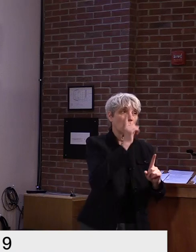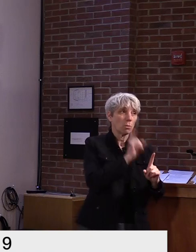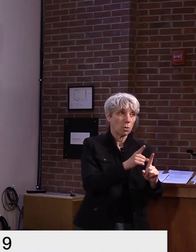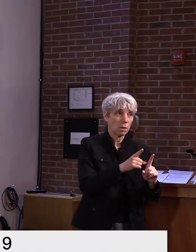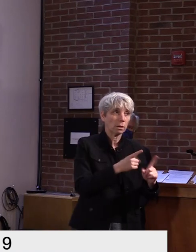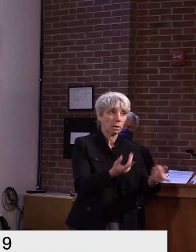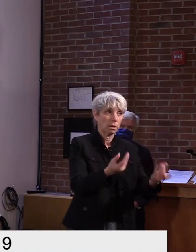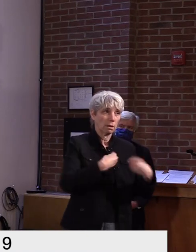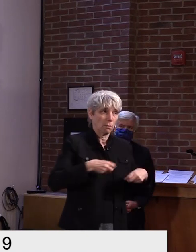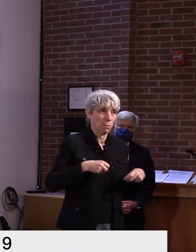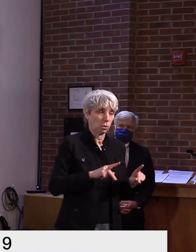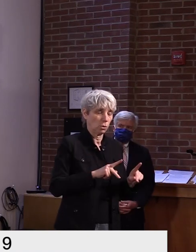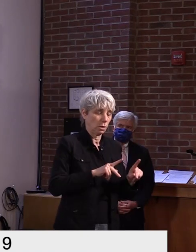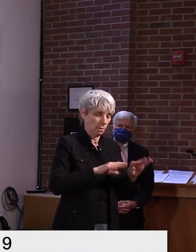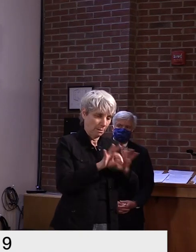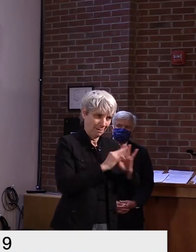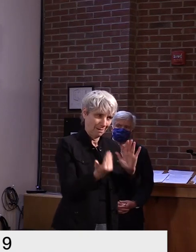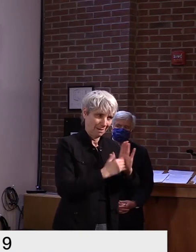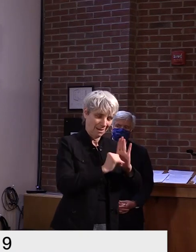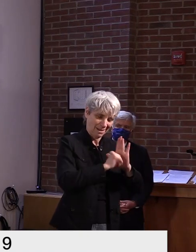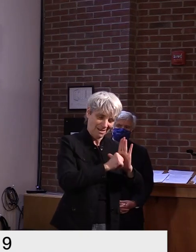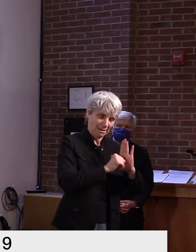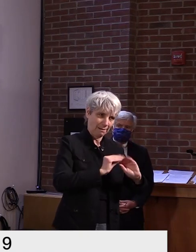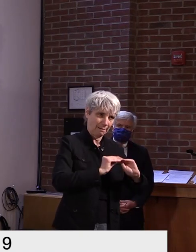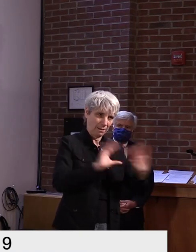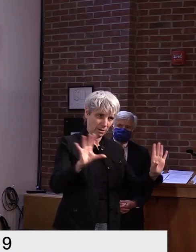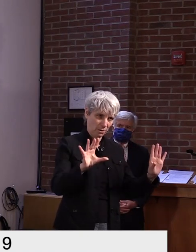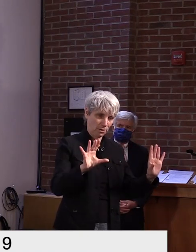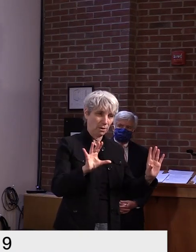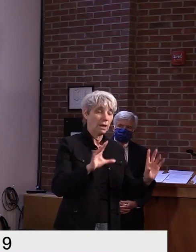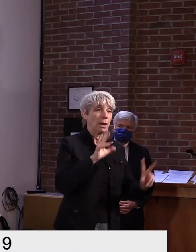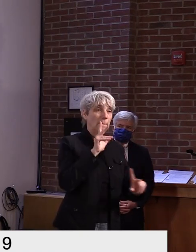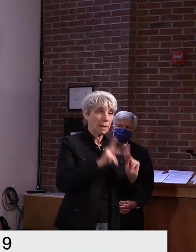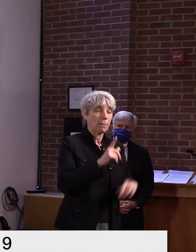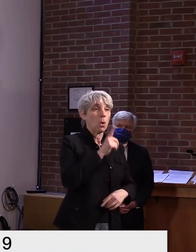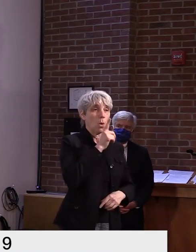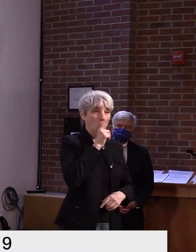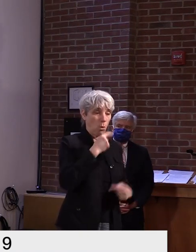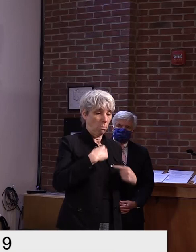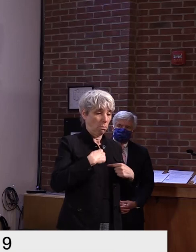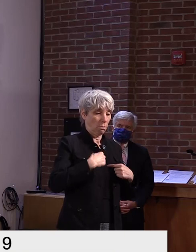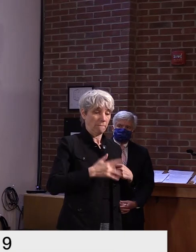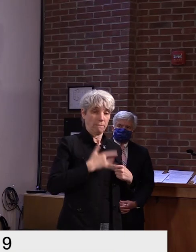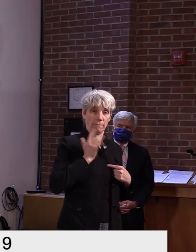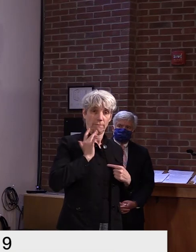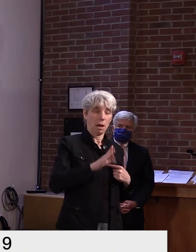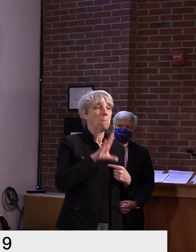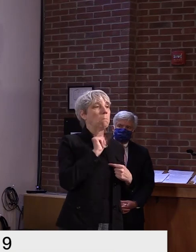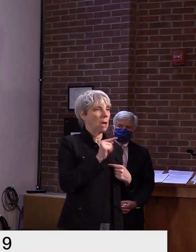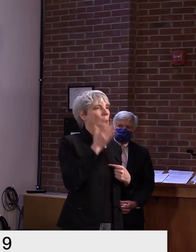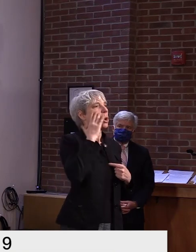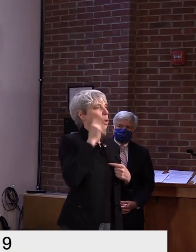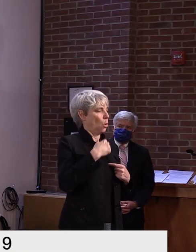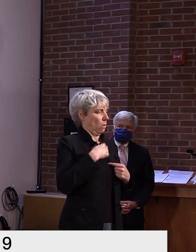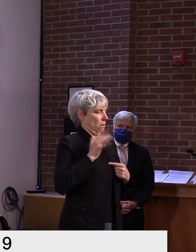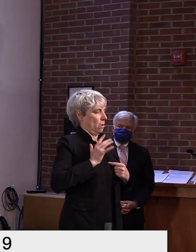clear that we still believe people who've been exposed to someone who is a COVID